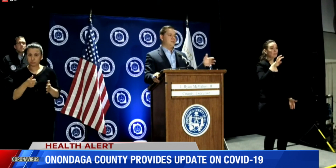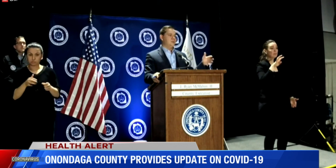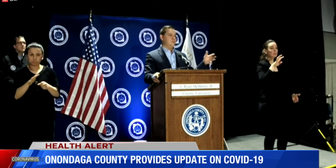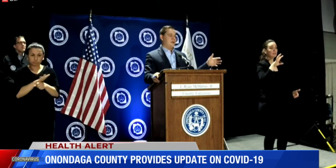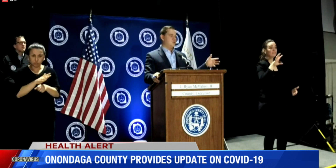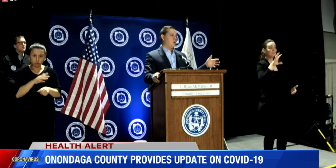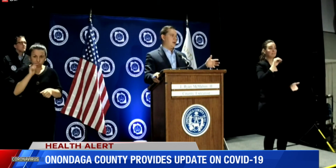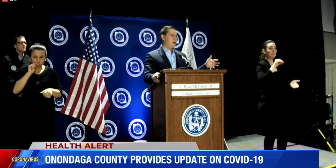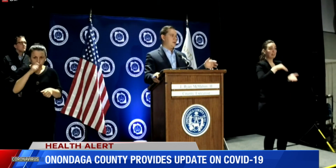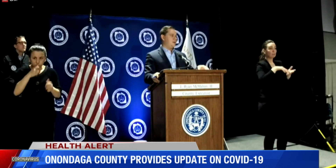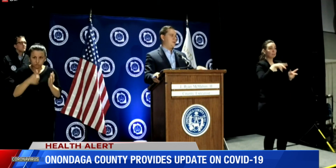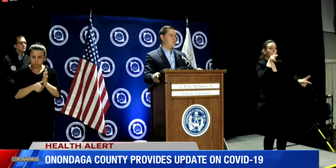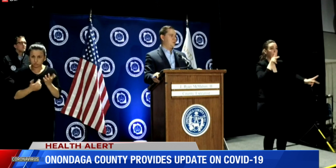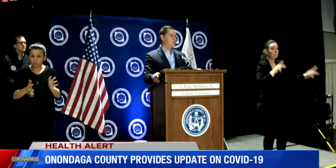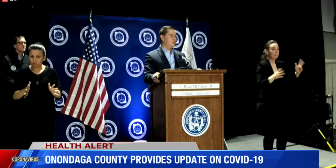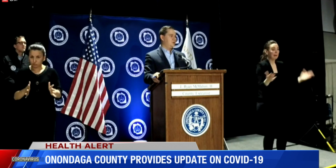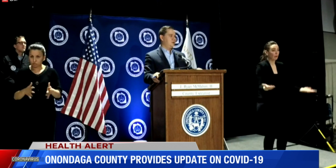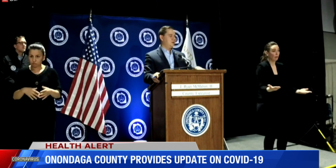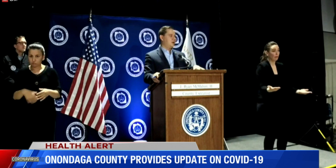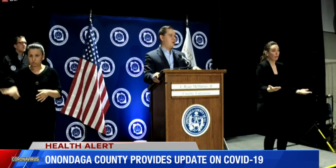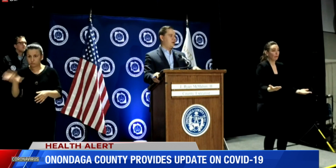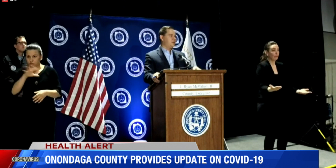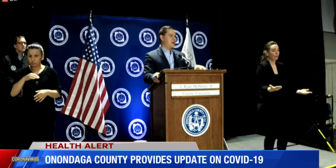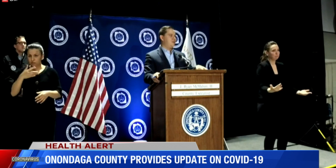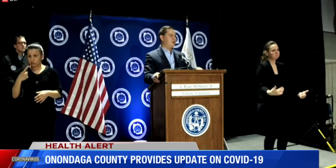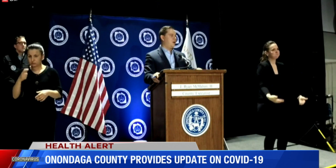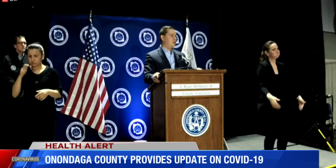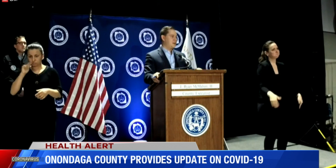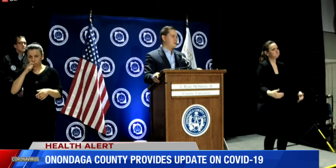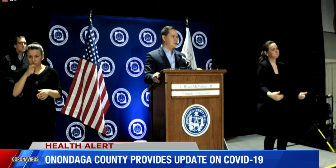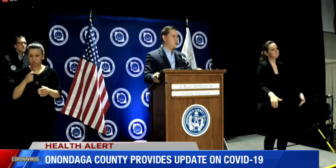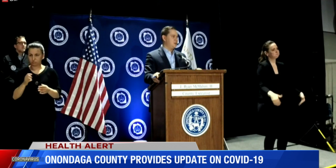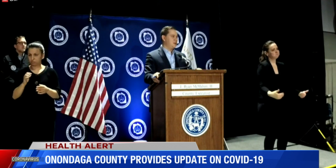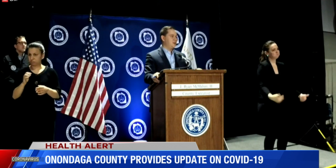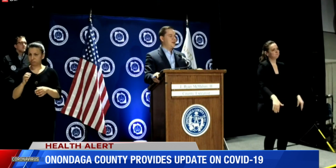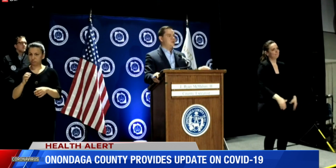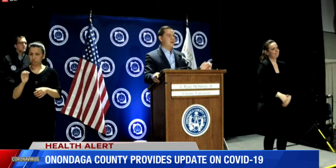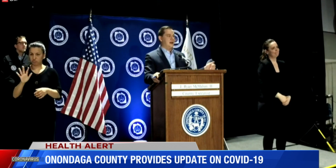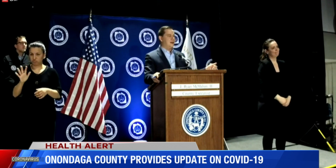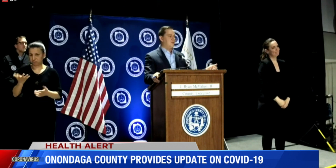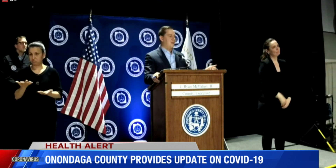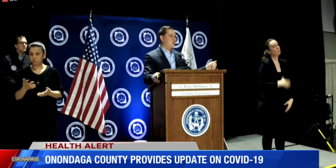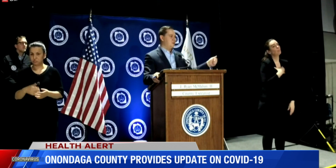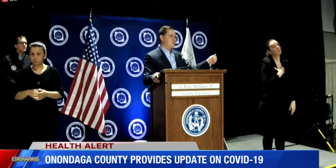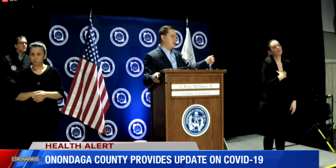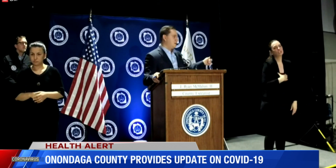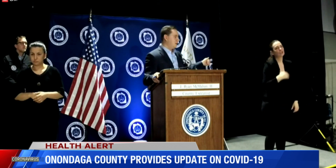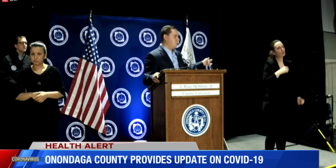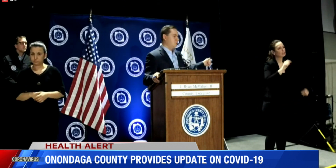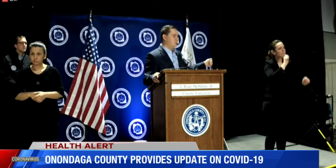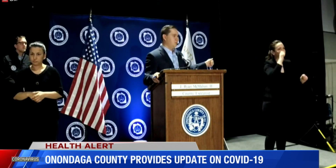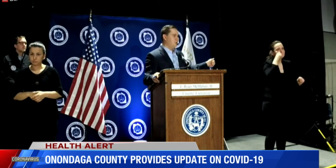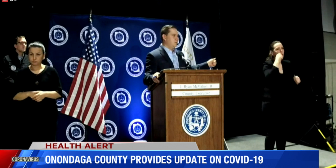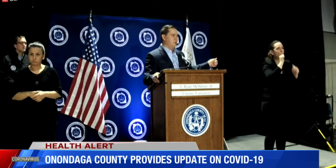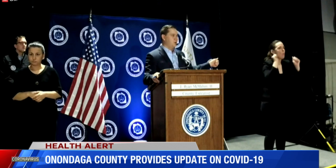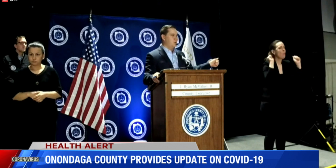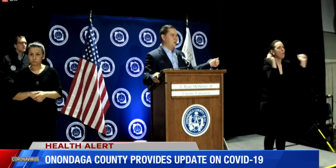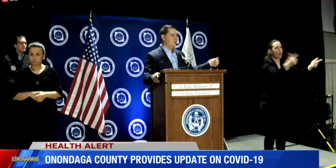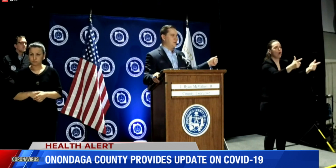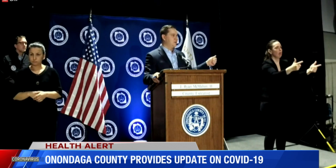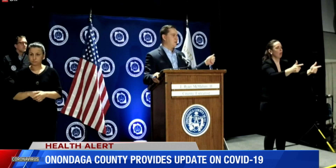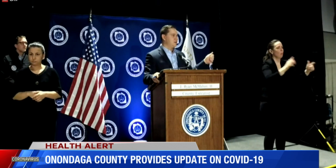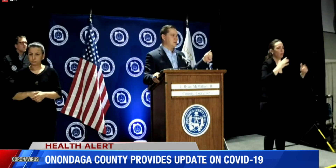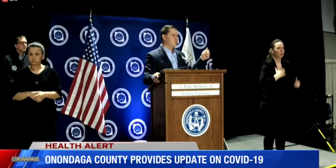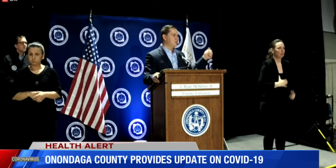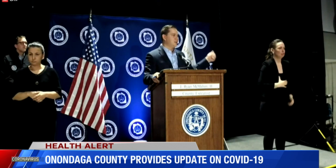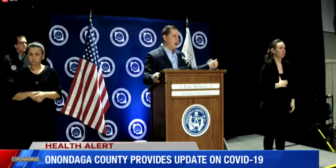That is the best way to get going, is having all the testing you need. You can identify everybody sick and put them in a